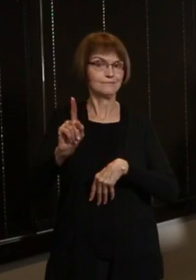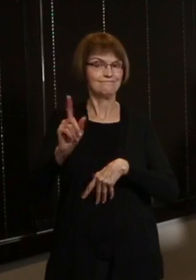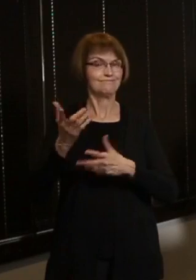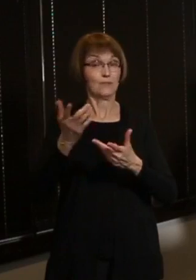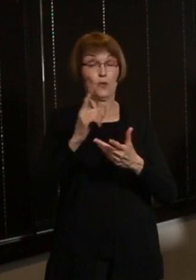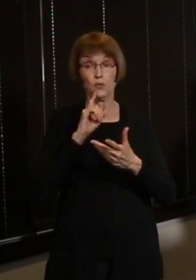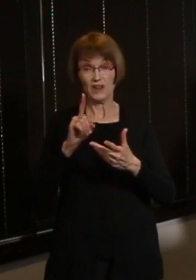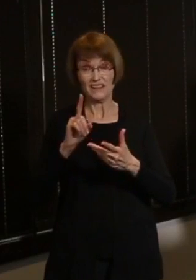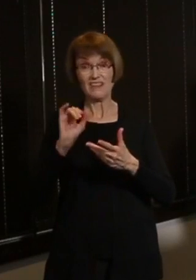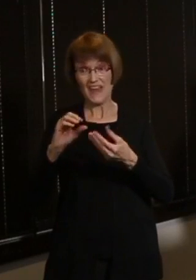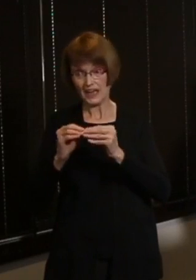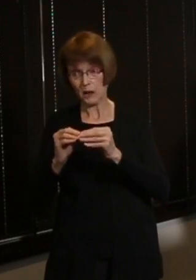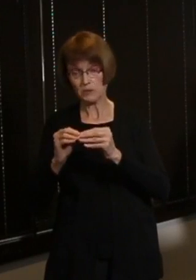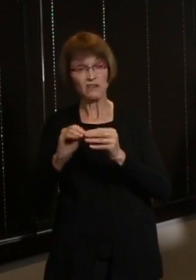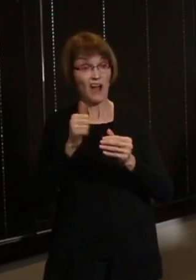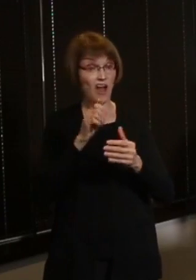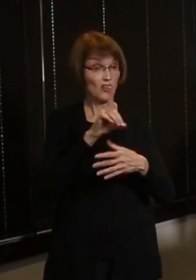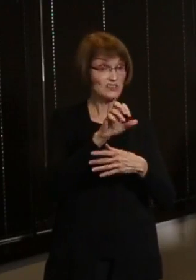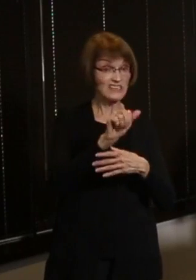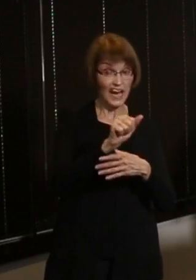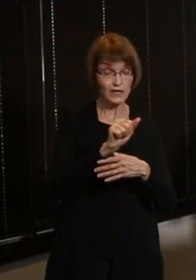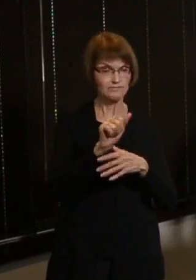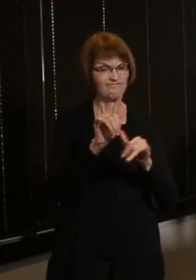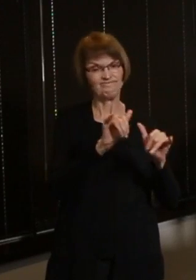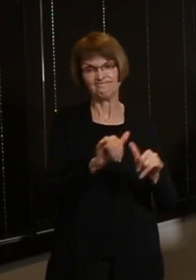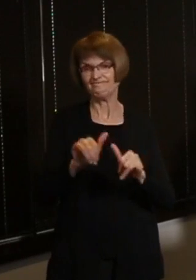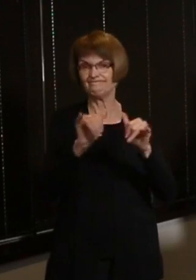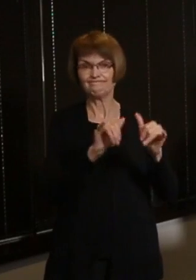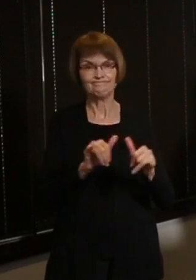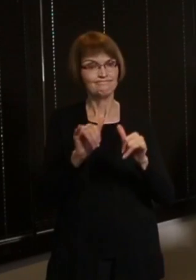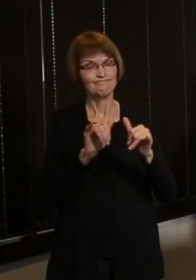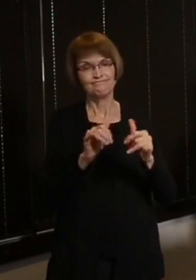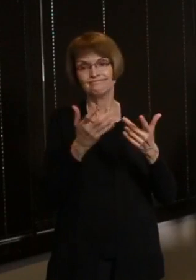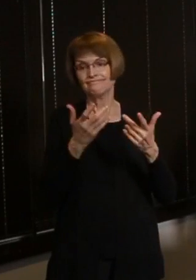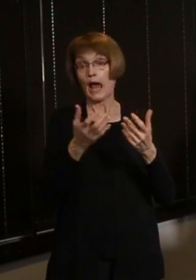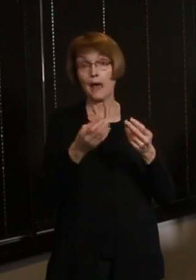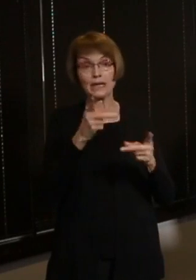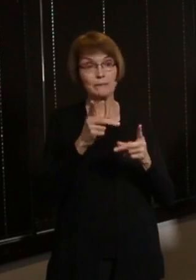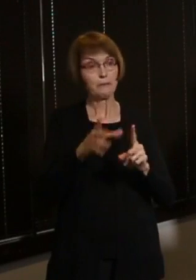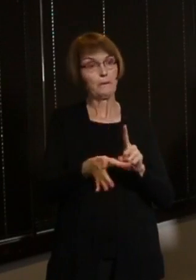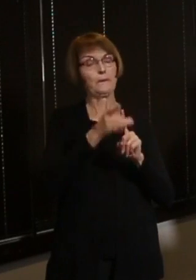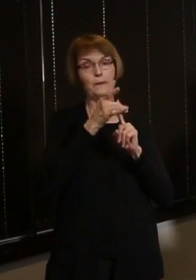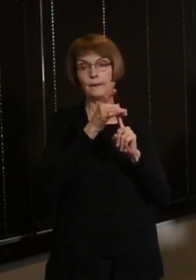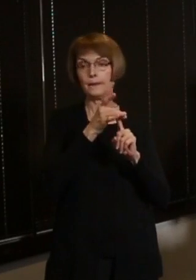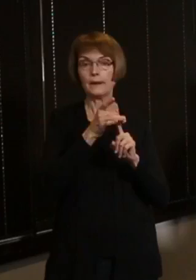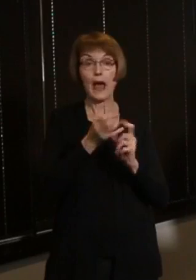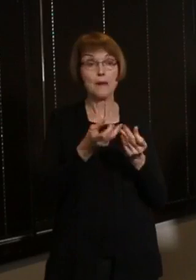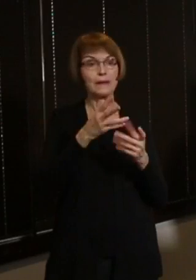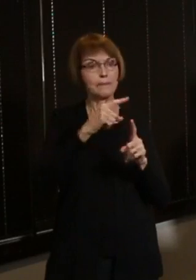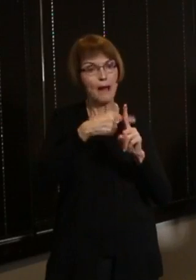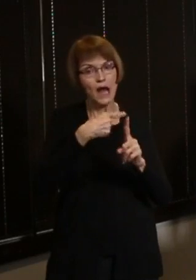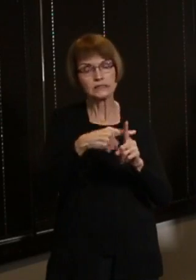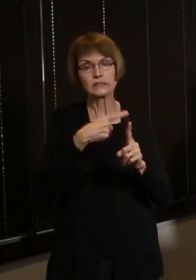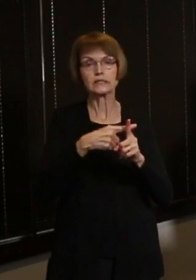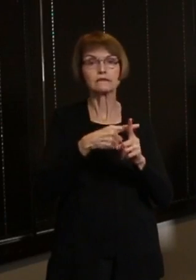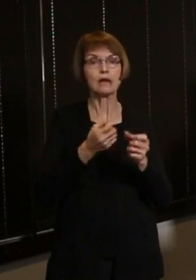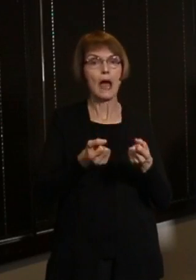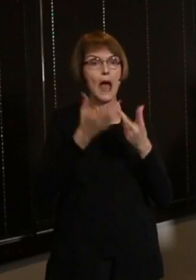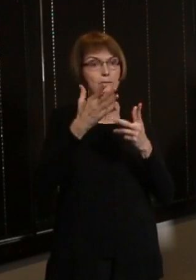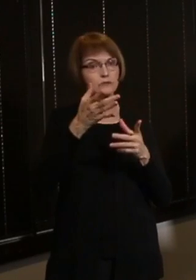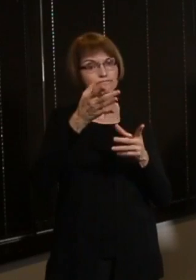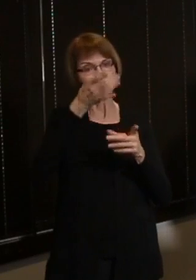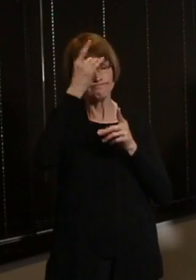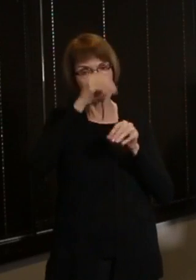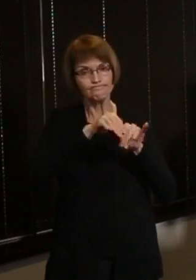that I've just shown you, whether it's cases or percent positive or prevalence of disease, admissions and